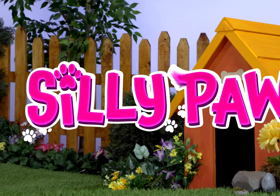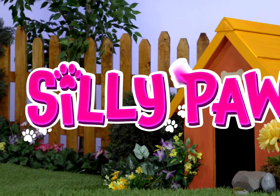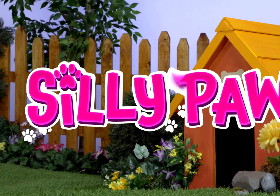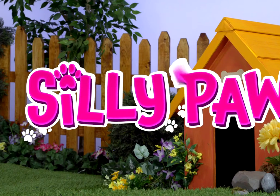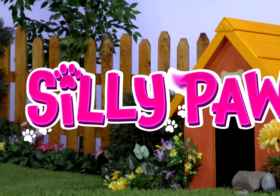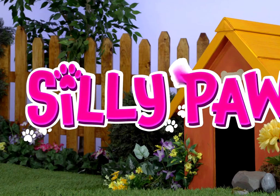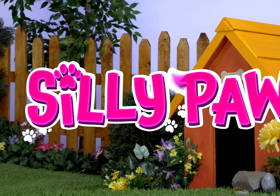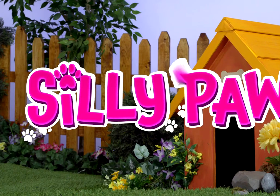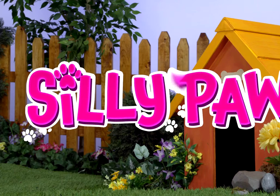Silly Paws